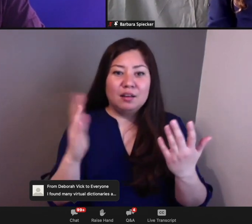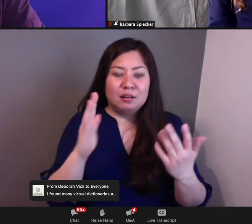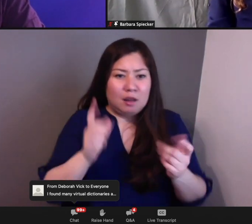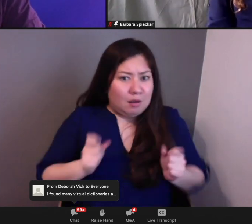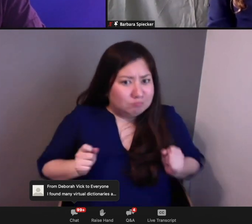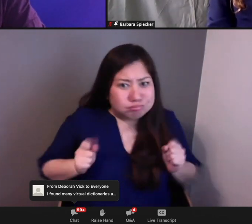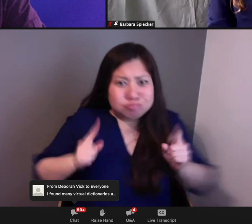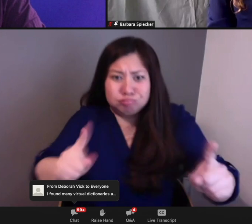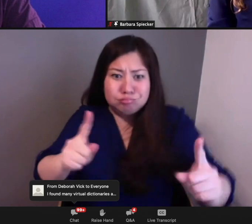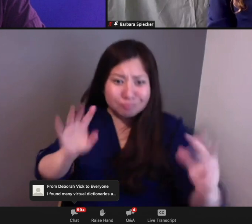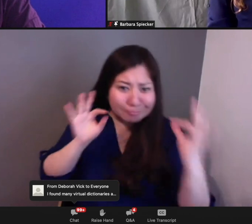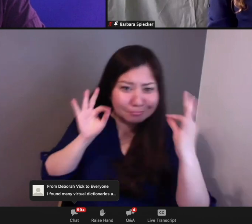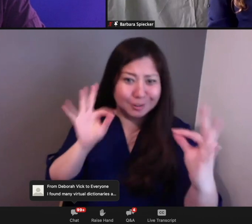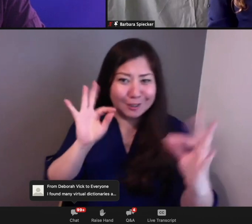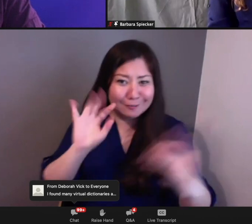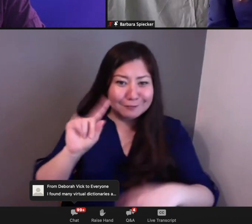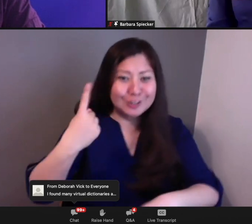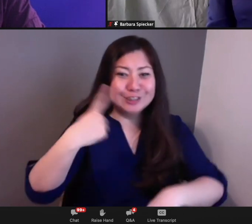Alicia?